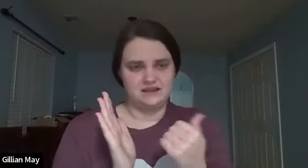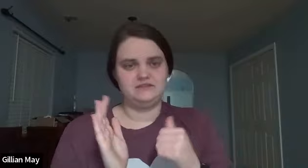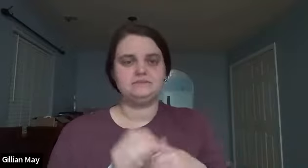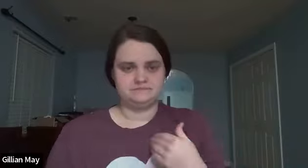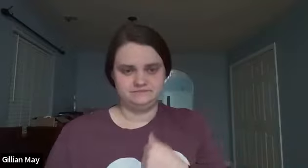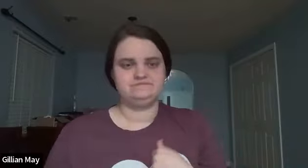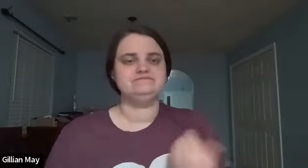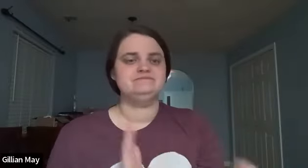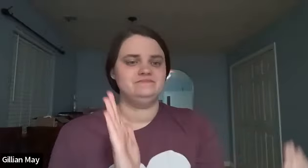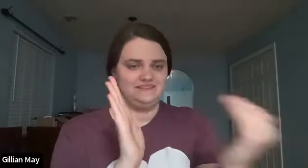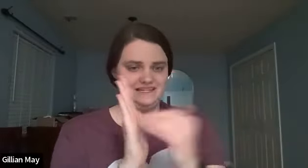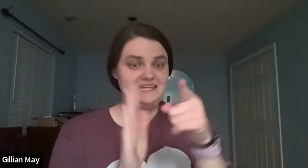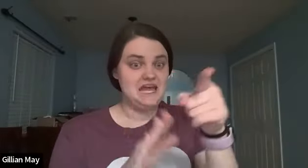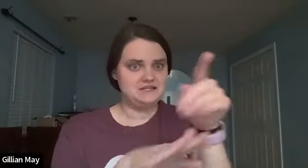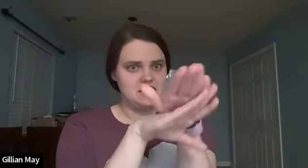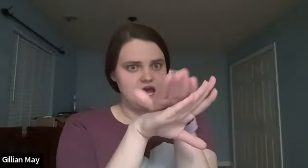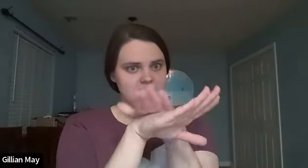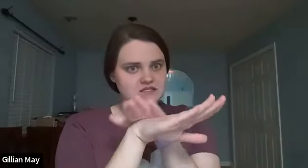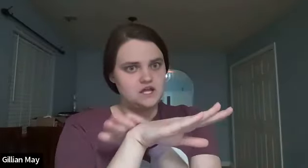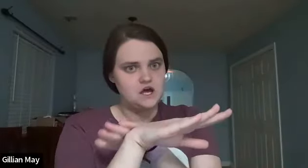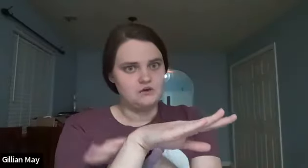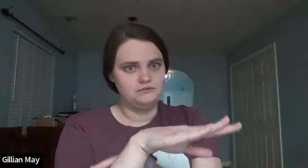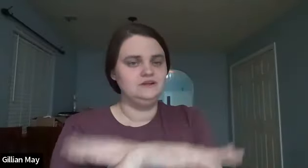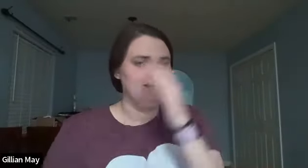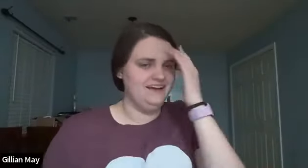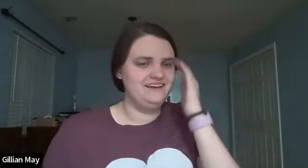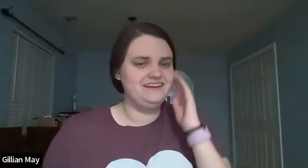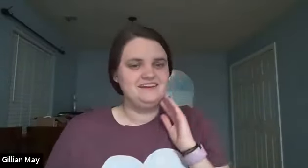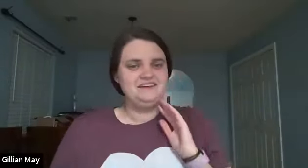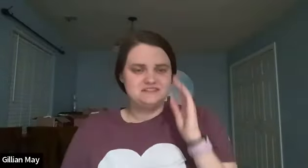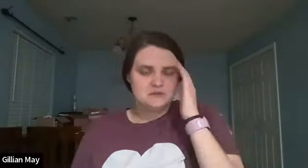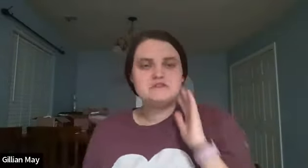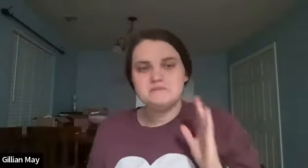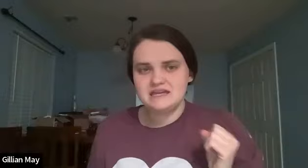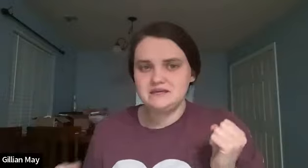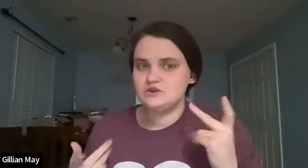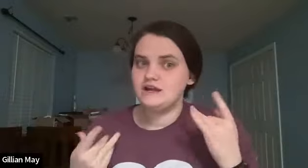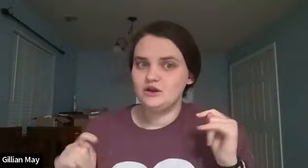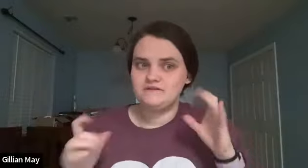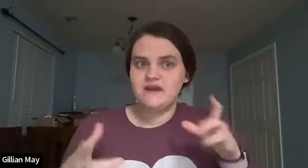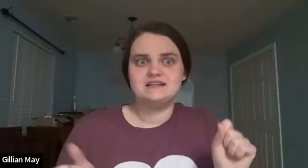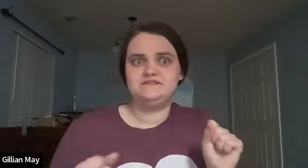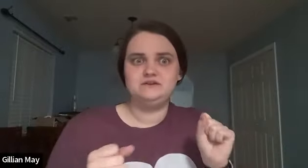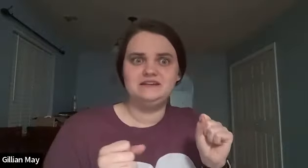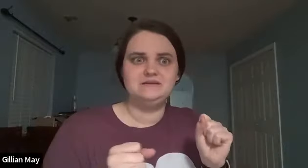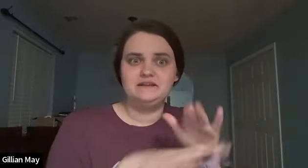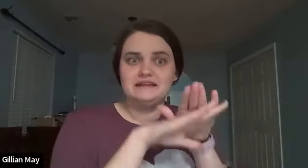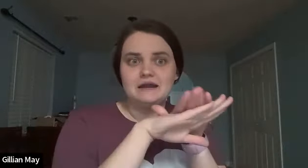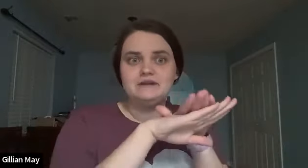of thing. Yes, and add that slow. Some of them may keep kind of going fast. If you need to be like, I would